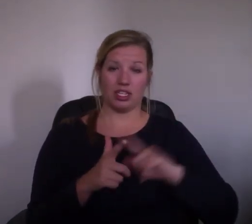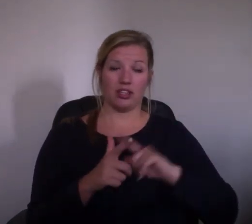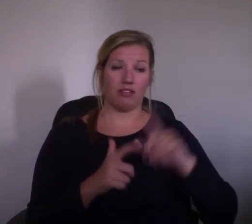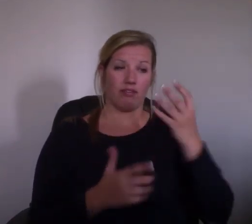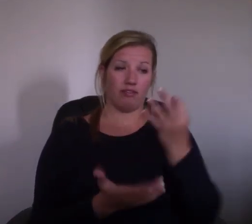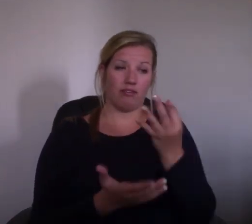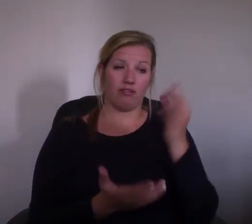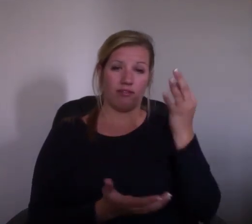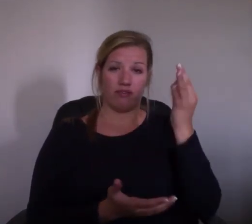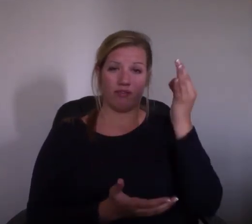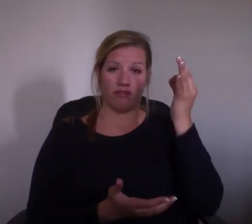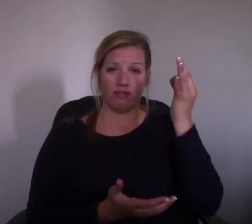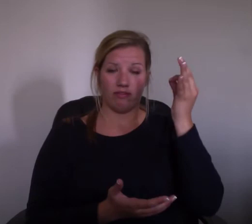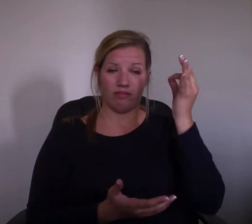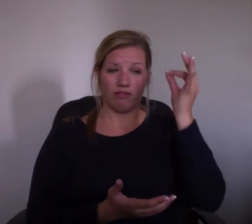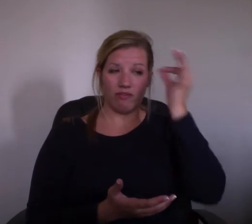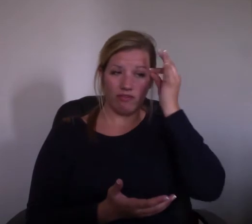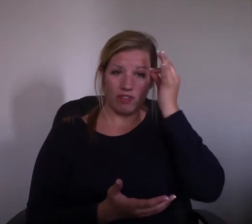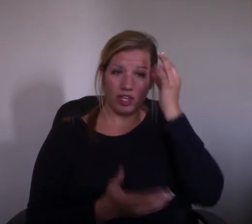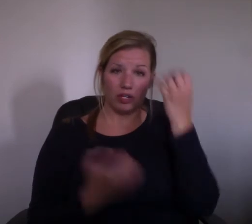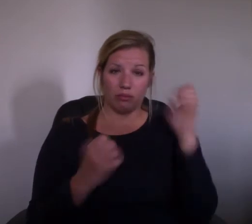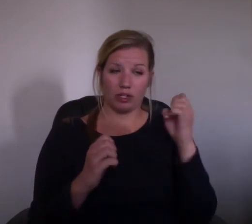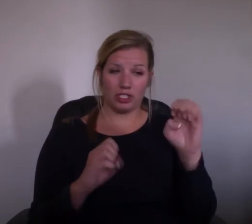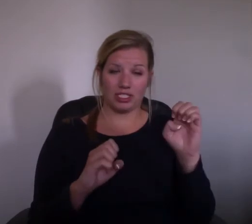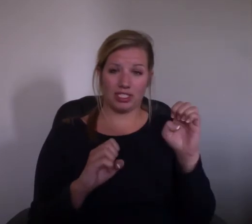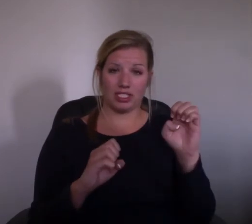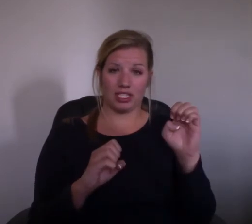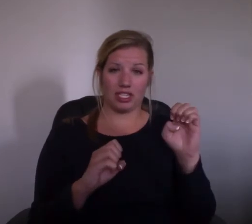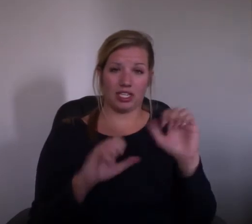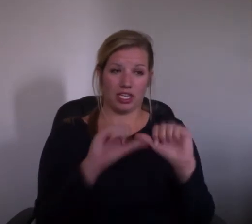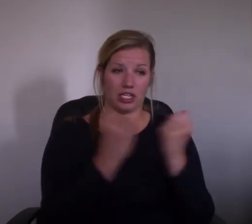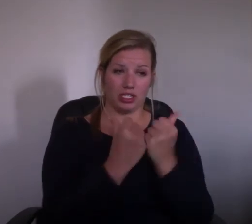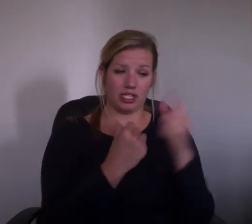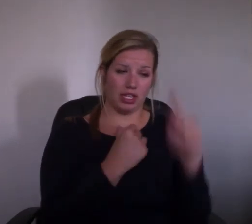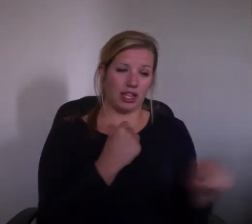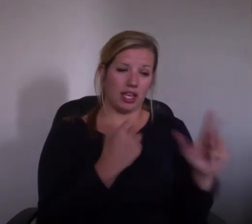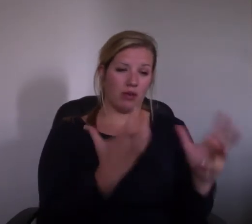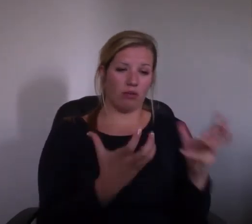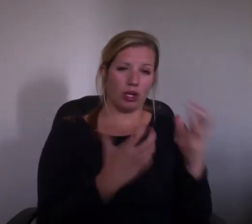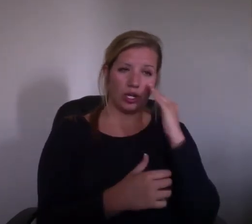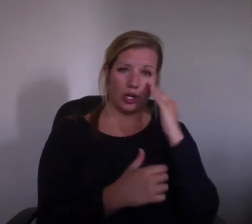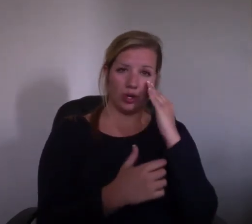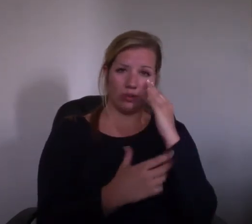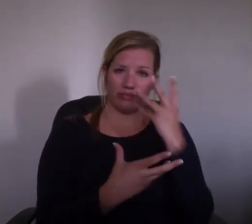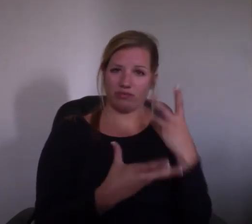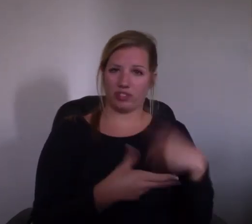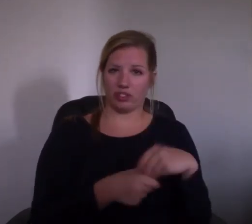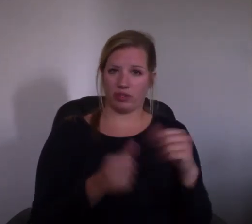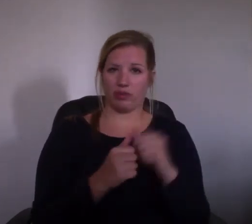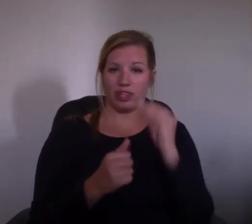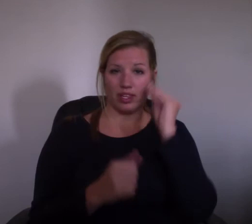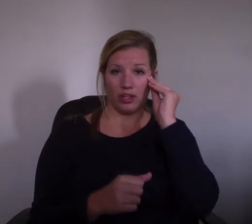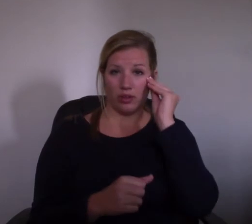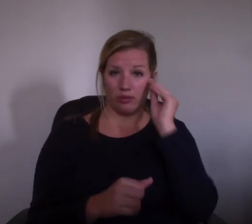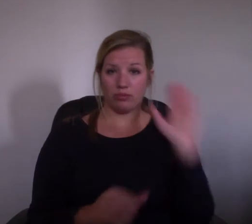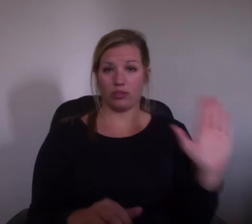Management Agency, if there's a declared disaster, they're going to want to know what was in the home. And so that inventory of home possessions is